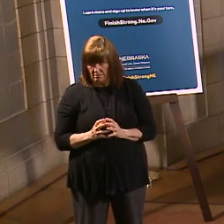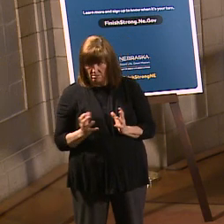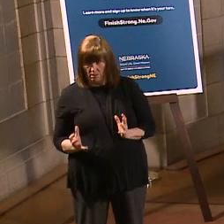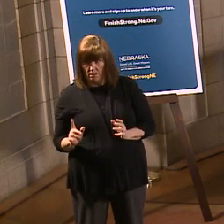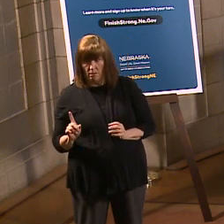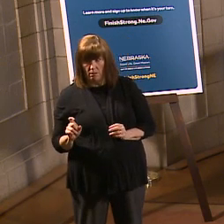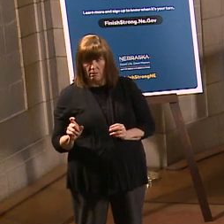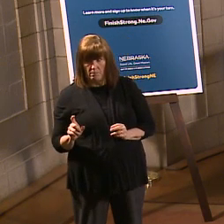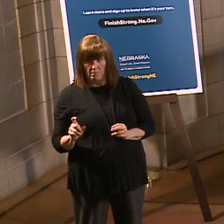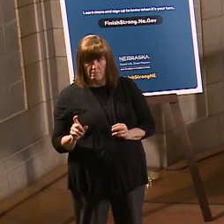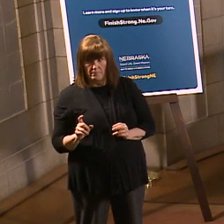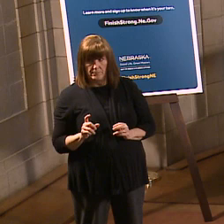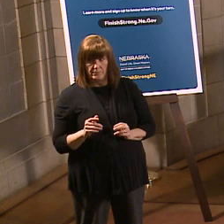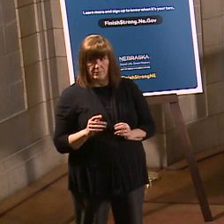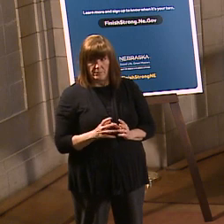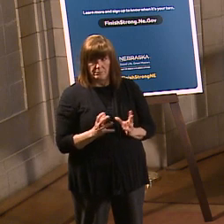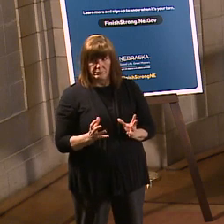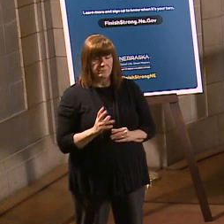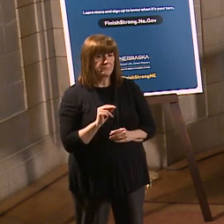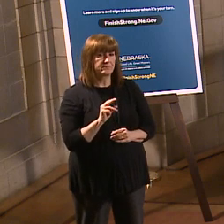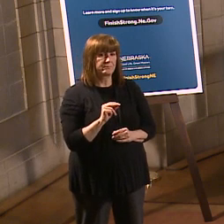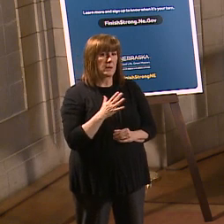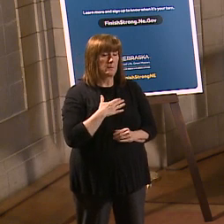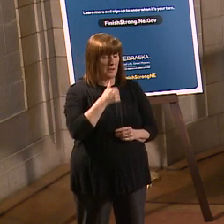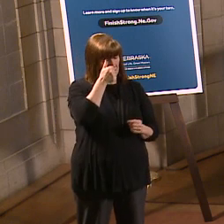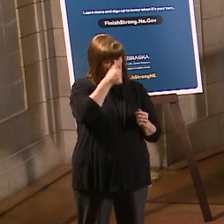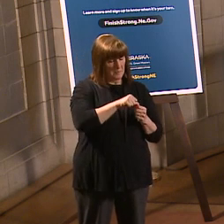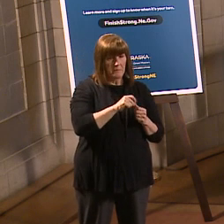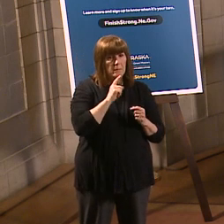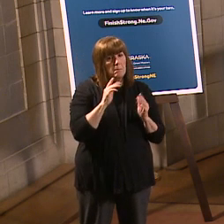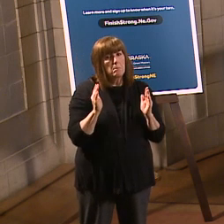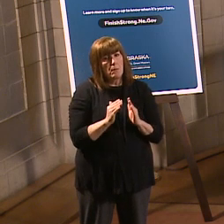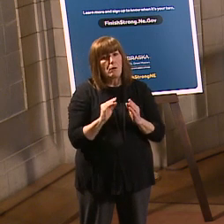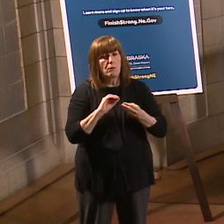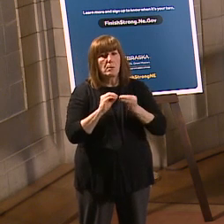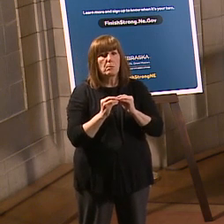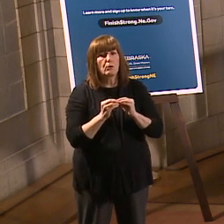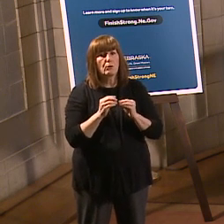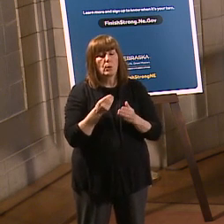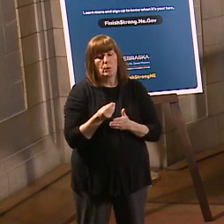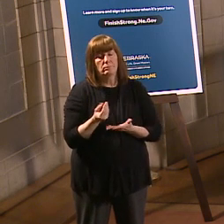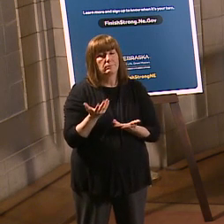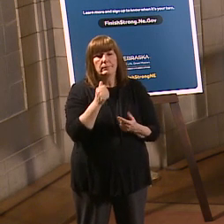Is it a lot? Do you have an idea? It's a lot. My recollection, it's a pretty small number. Yeah.